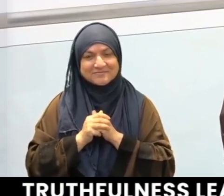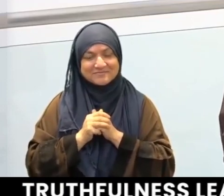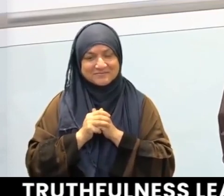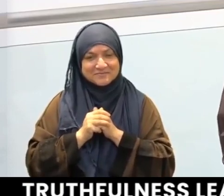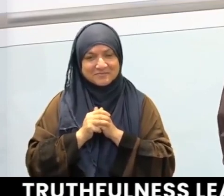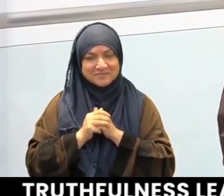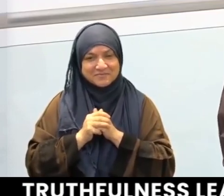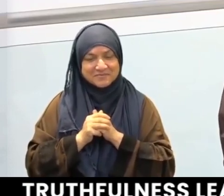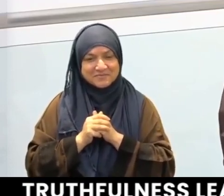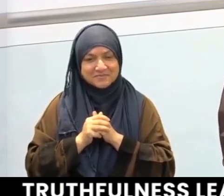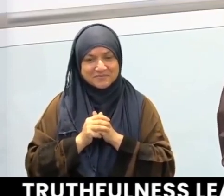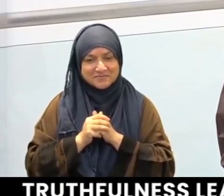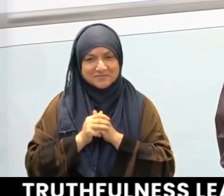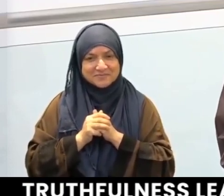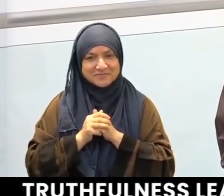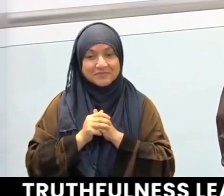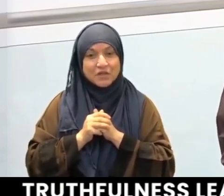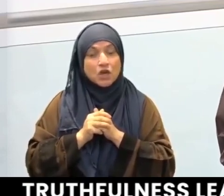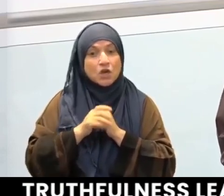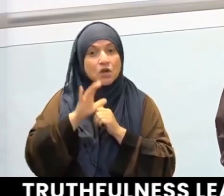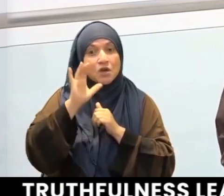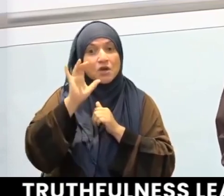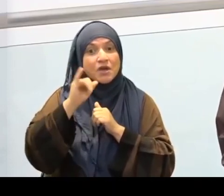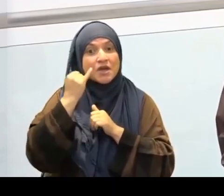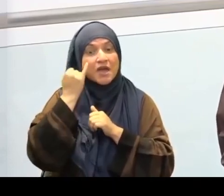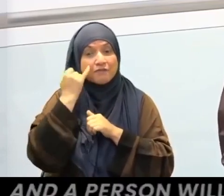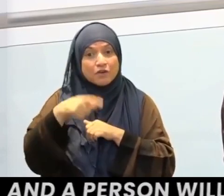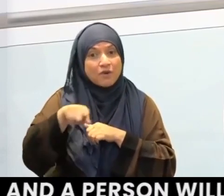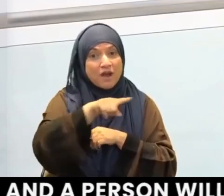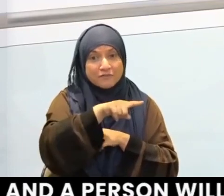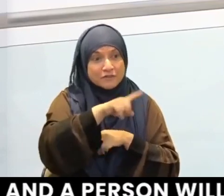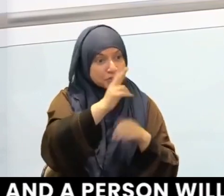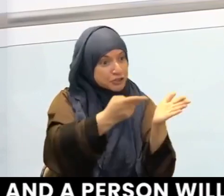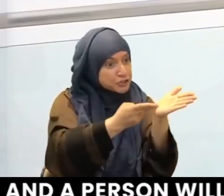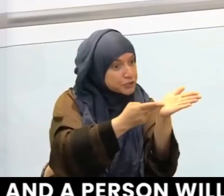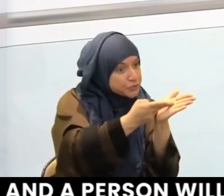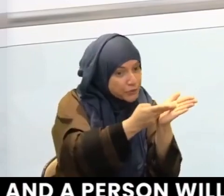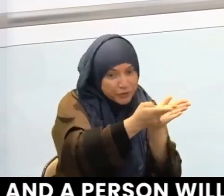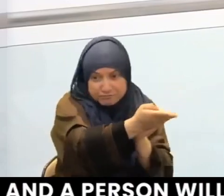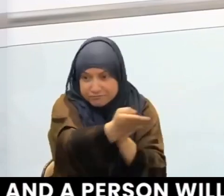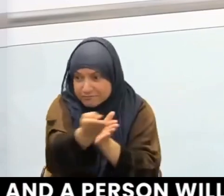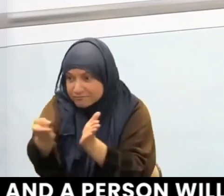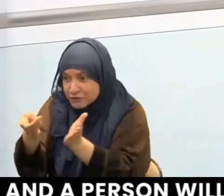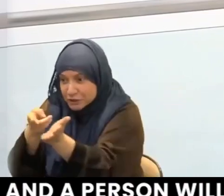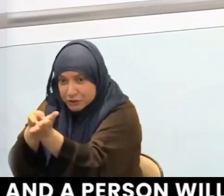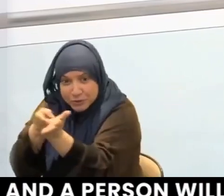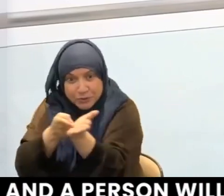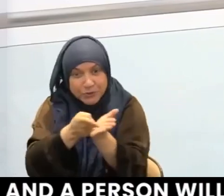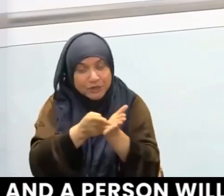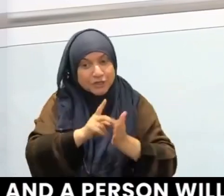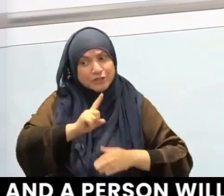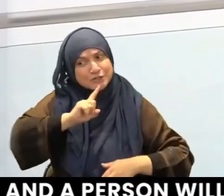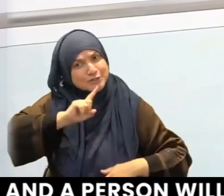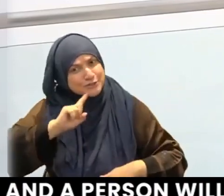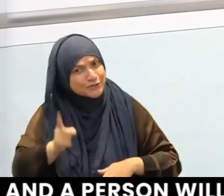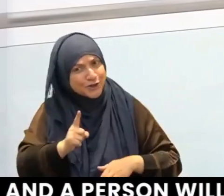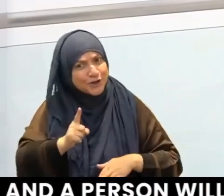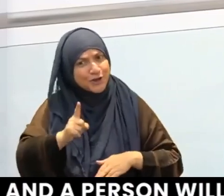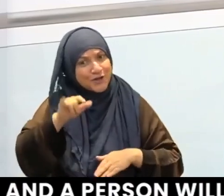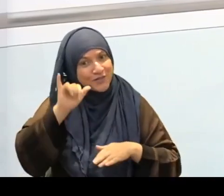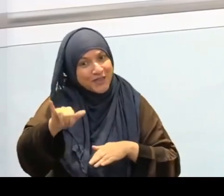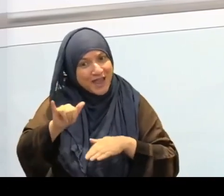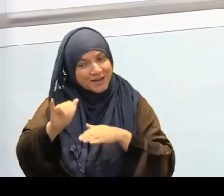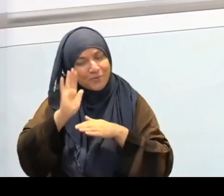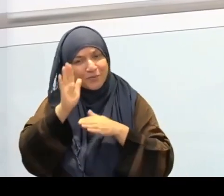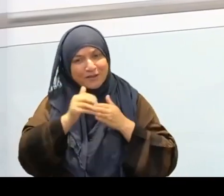to righteousness, and righteousness leads to paradise, and a person will continue to tell the truth until they are written with Allah subhanahu wa